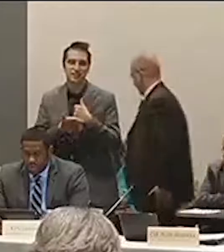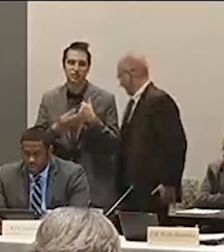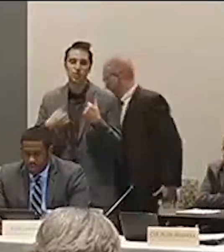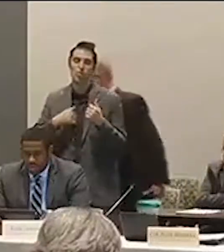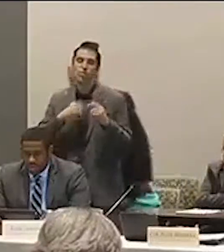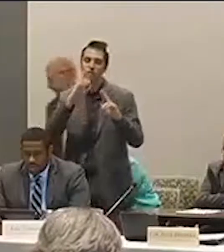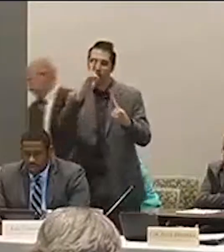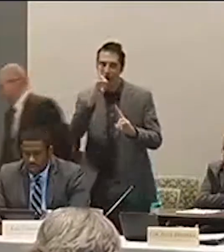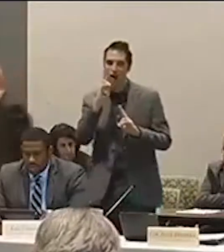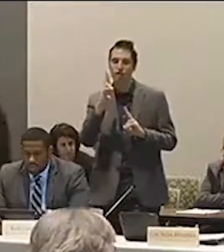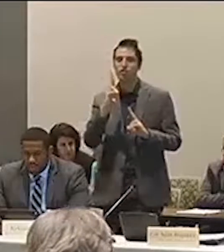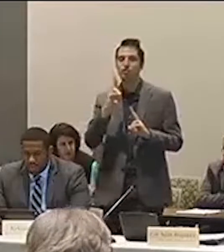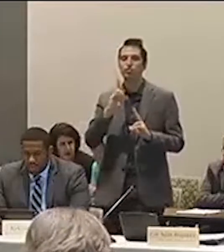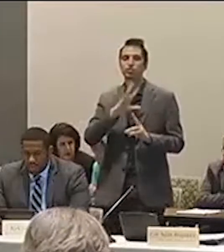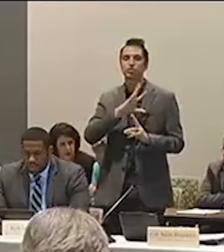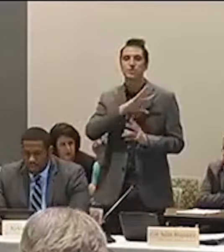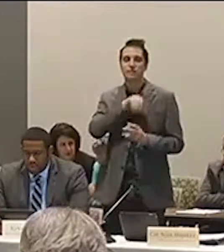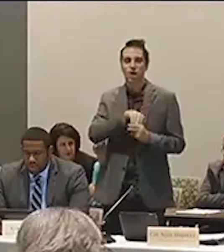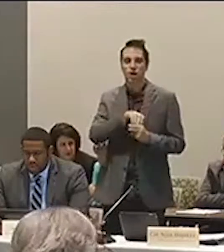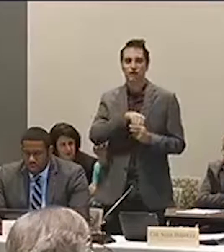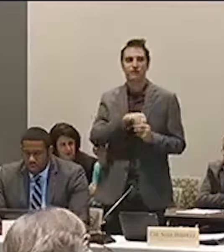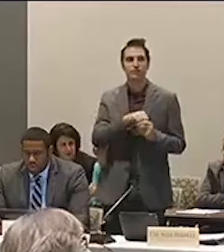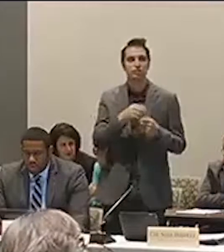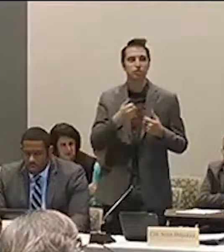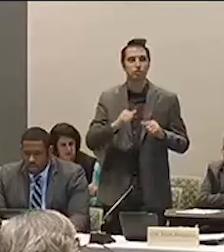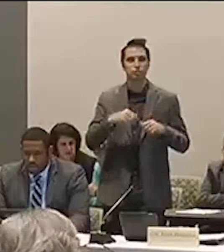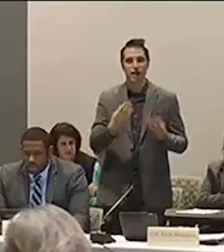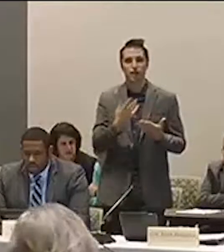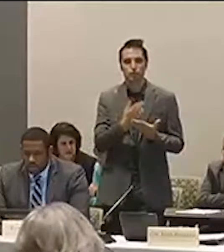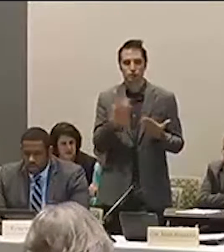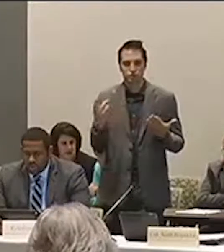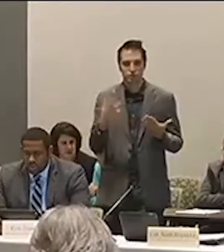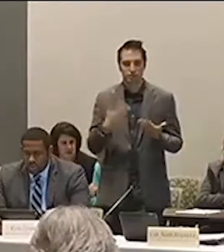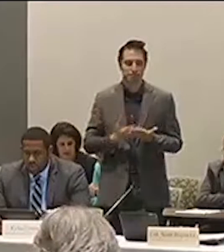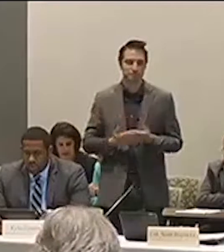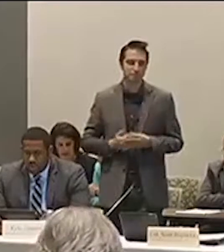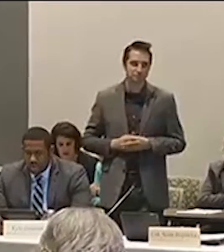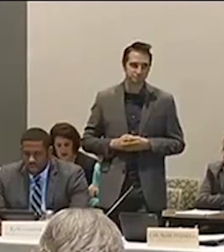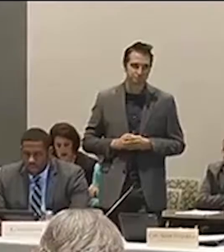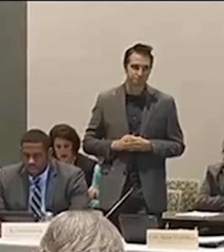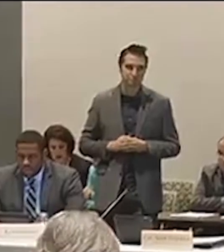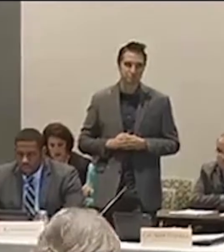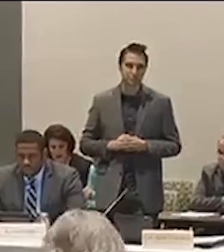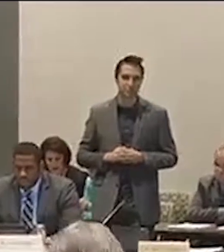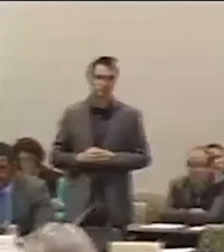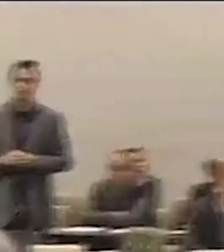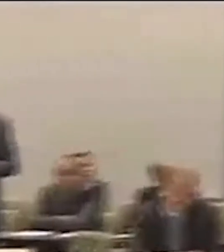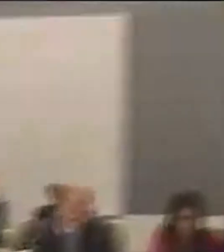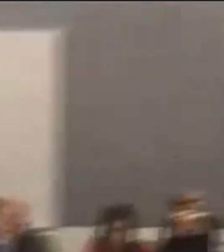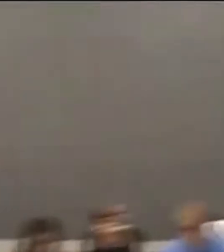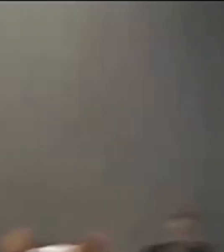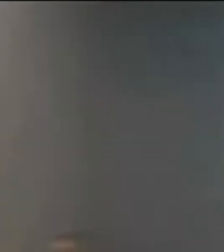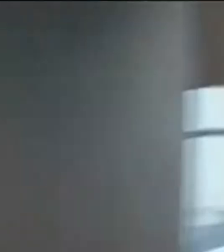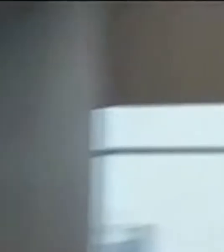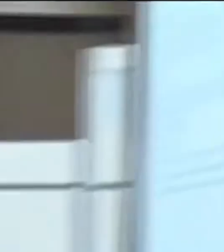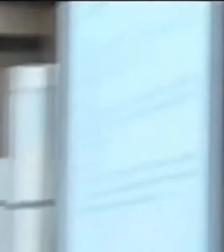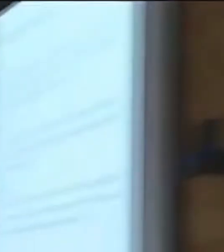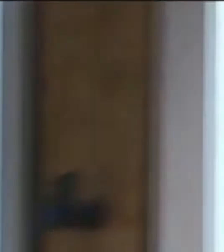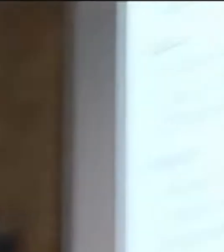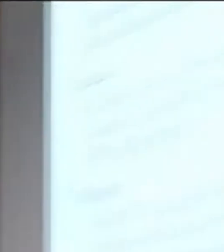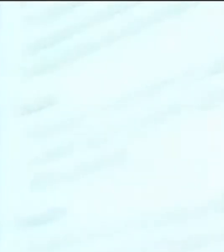honored to play this role and to try to be a resource. So we'll start with the first slide, and I won't delve into this too much, but as a backdrop, as part of our